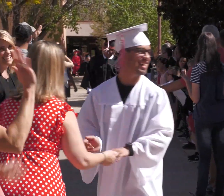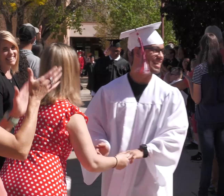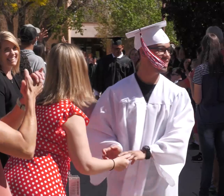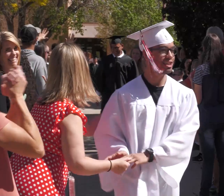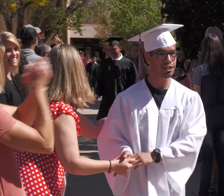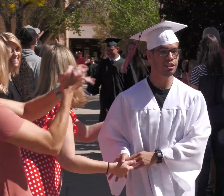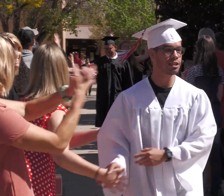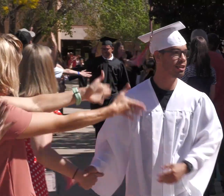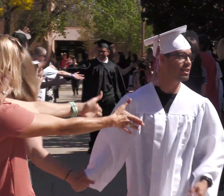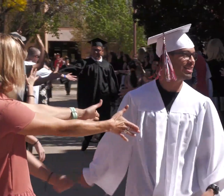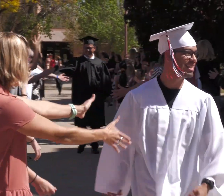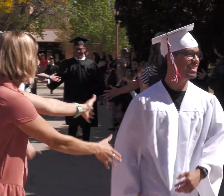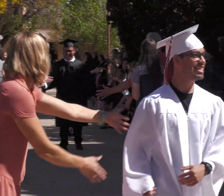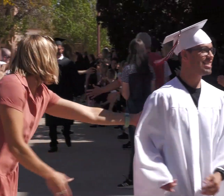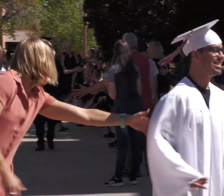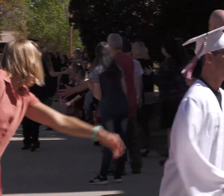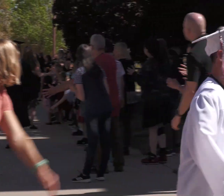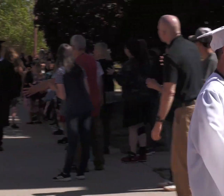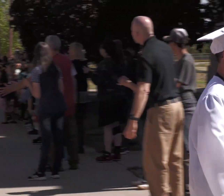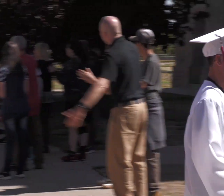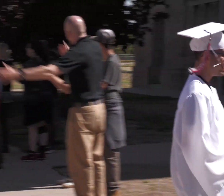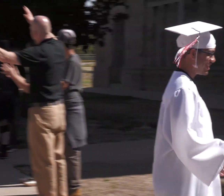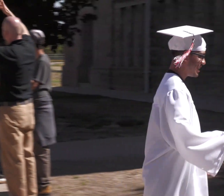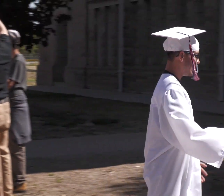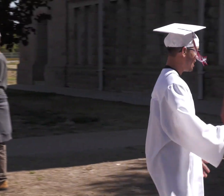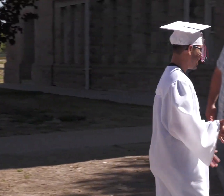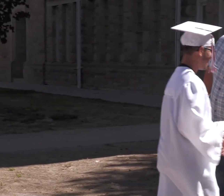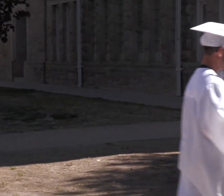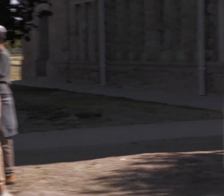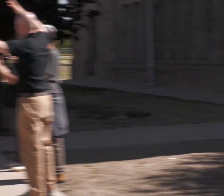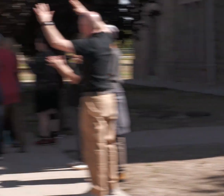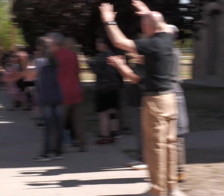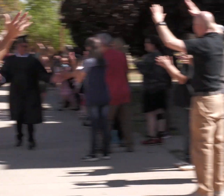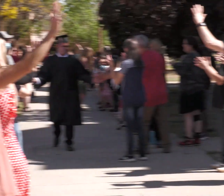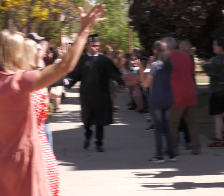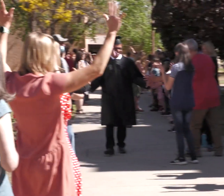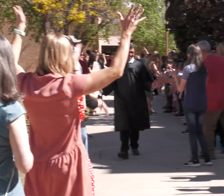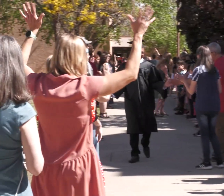And high-fives principal Kristen Huddleston and Jamie Riverville.